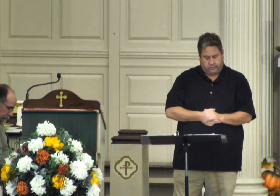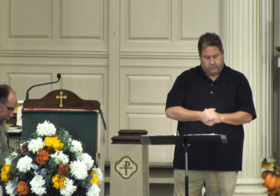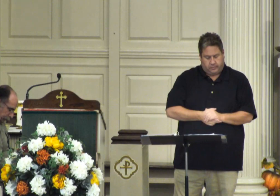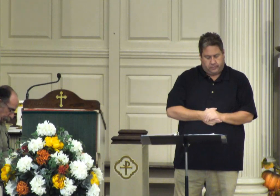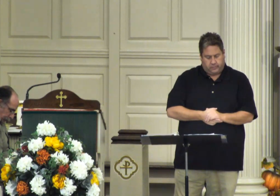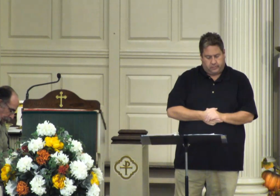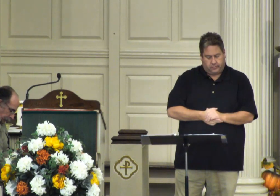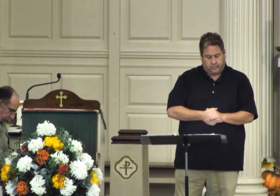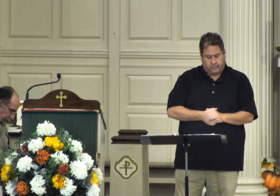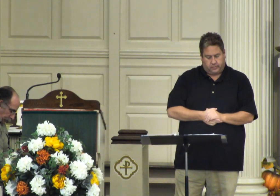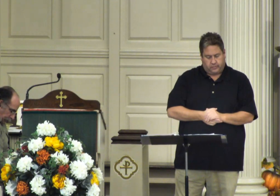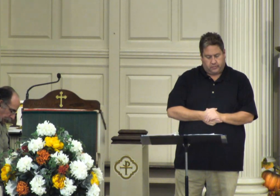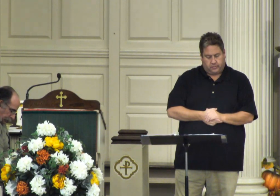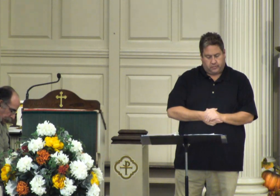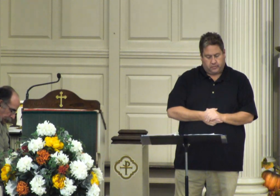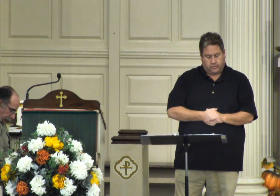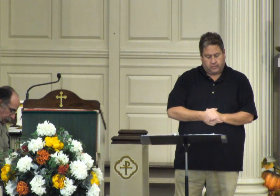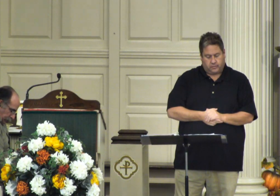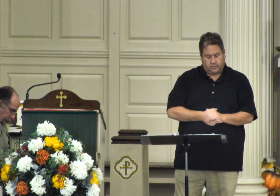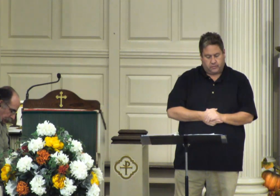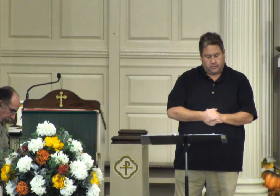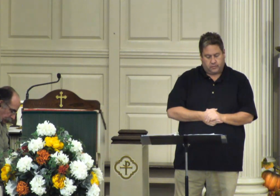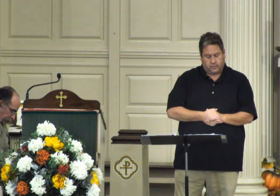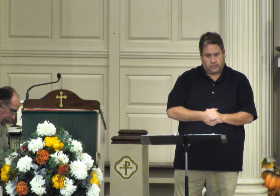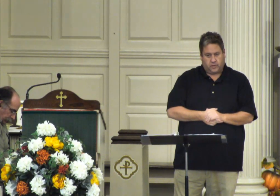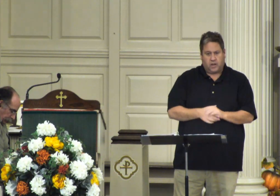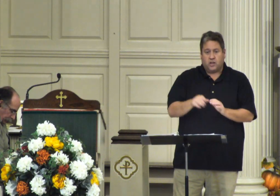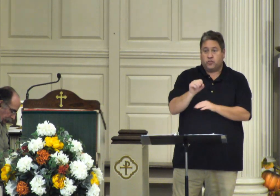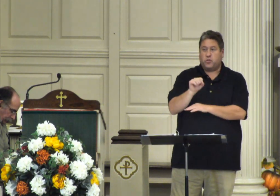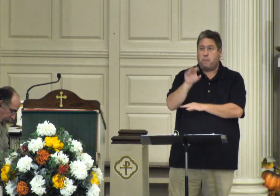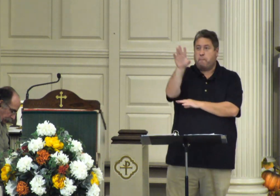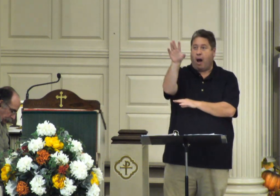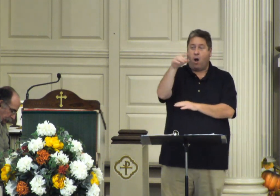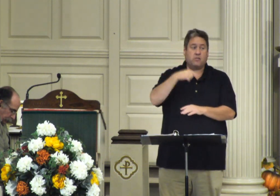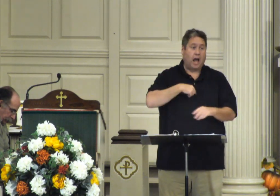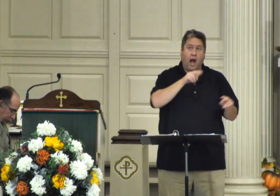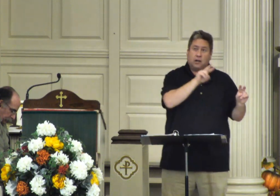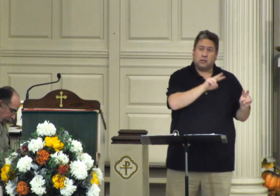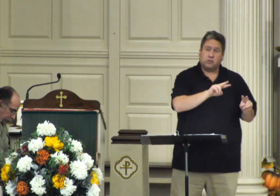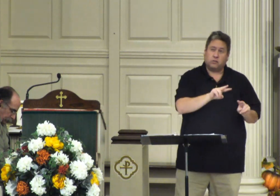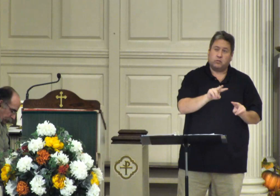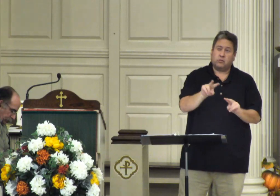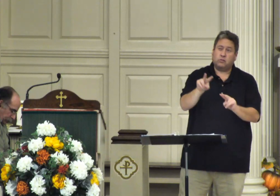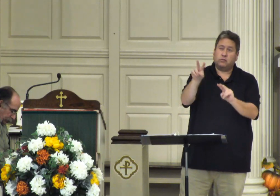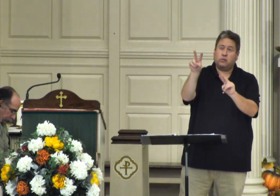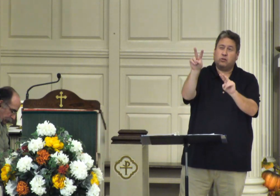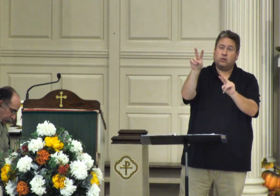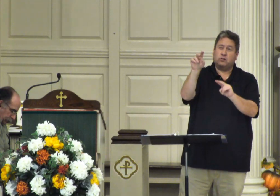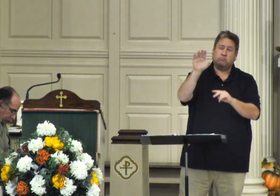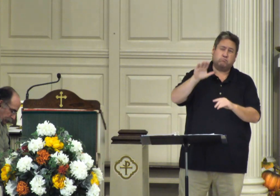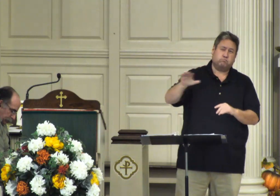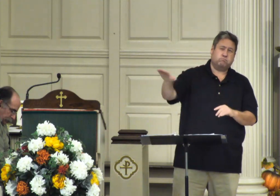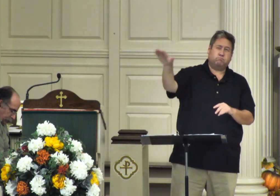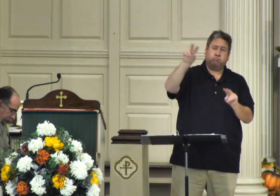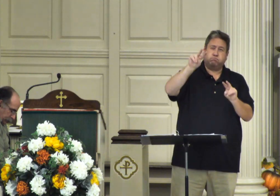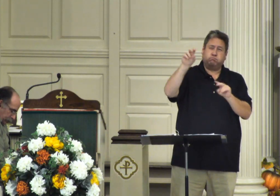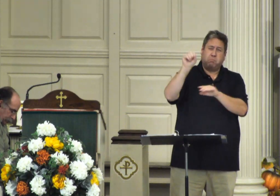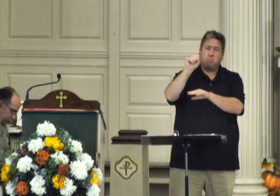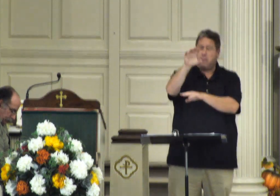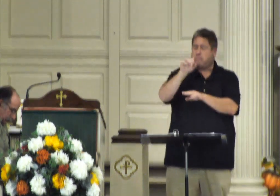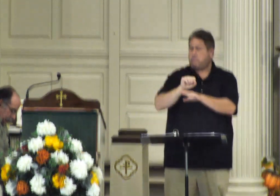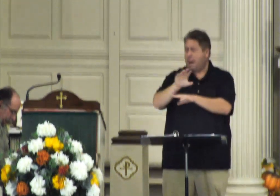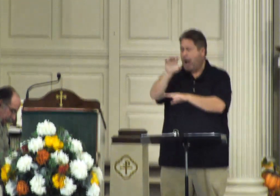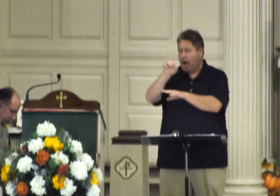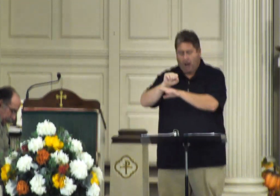and earth. I lift up my eyes toward the mountains.